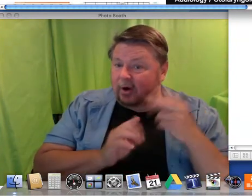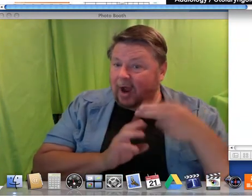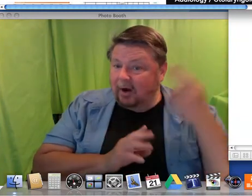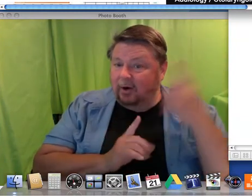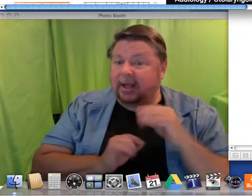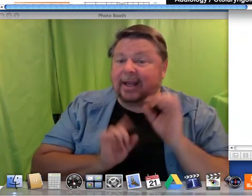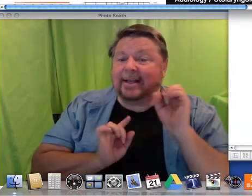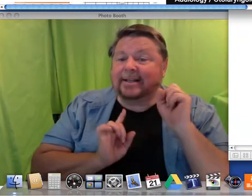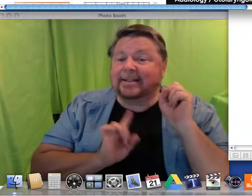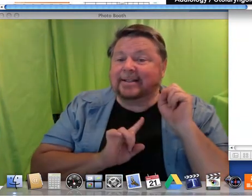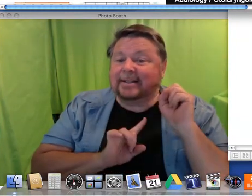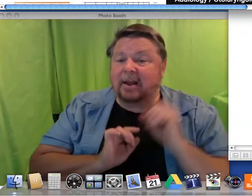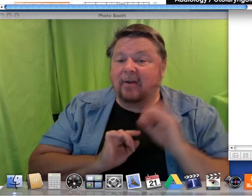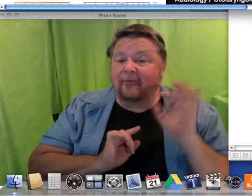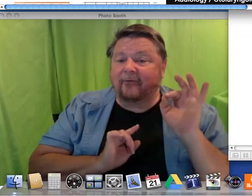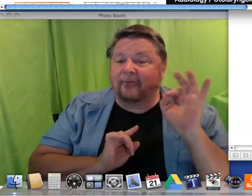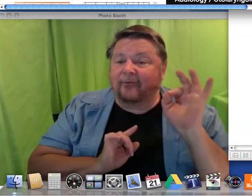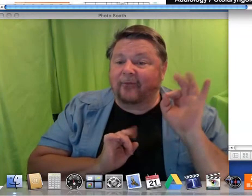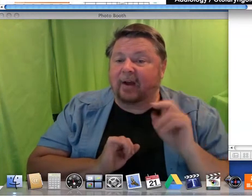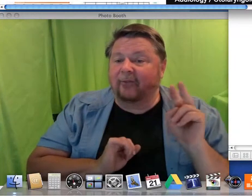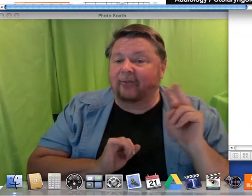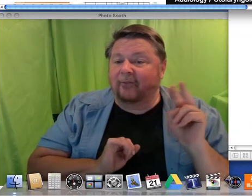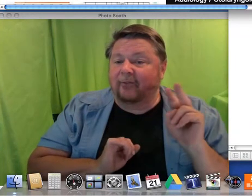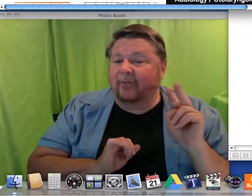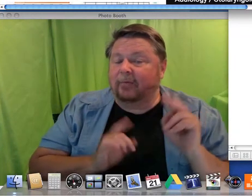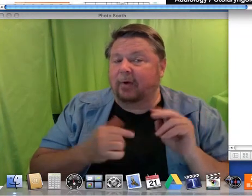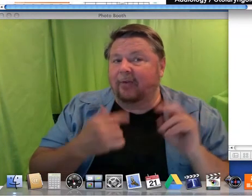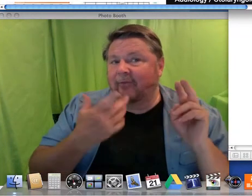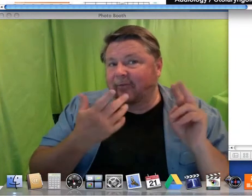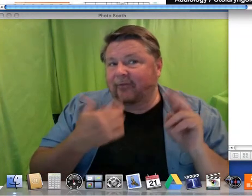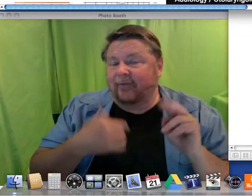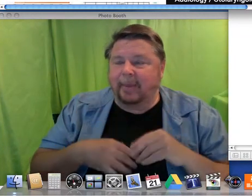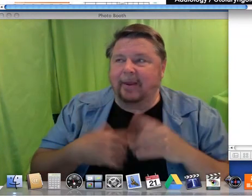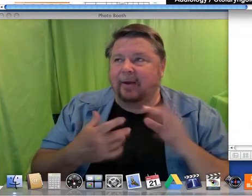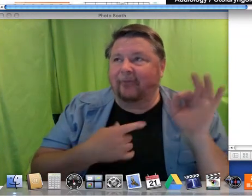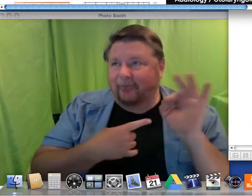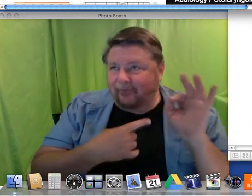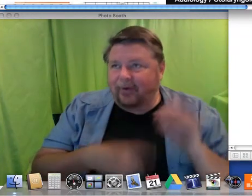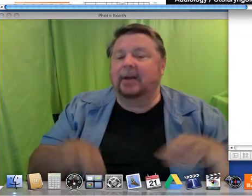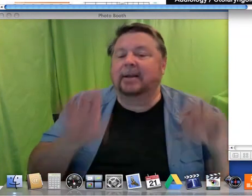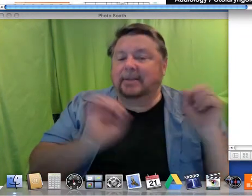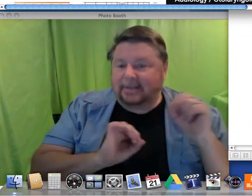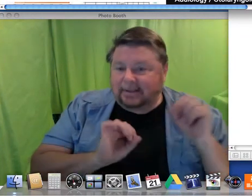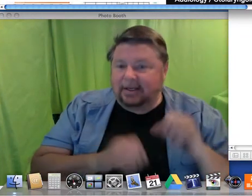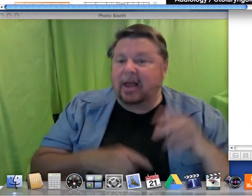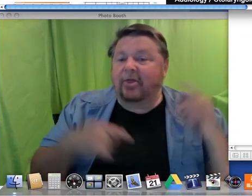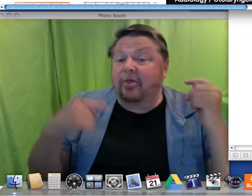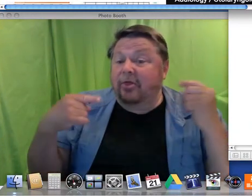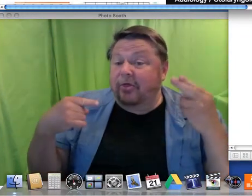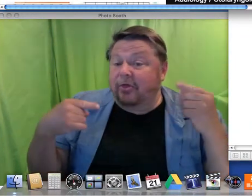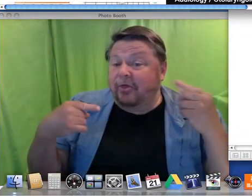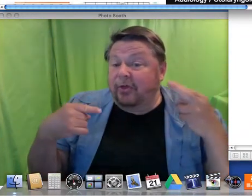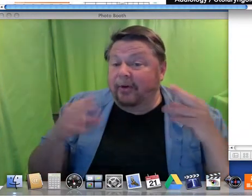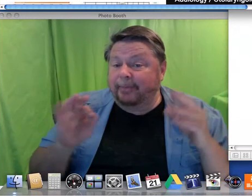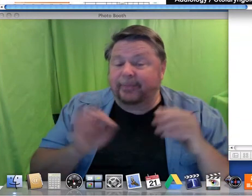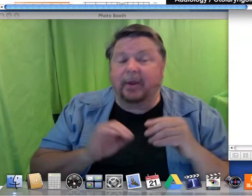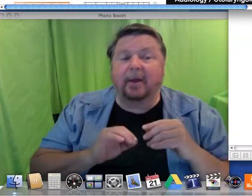are higher, like s, f, v, well, yeah, s,